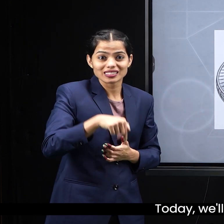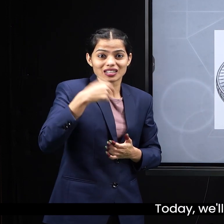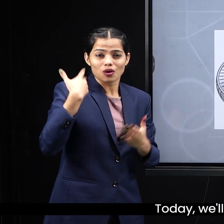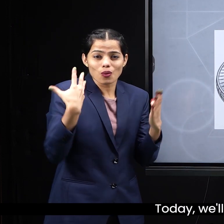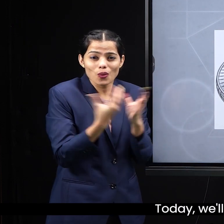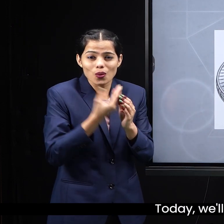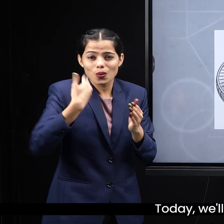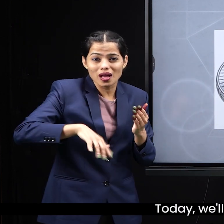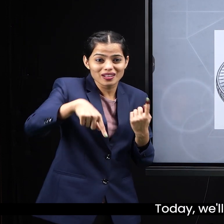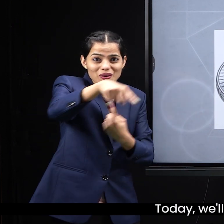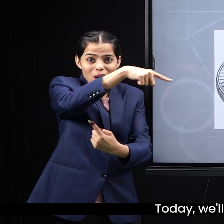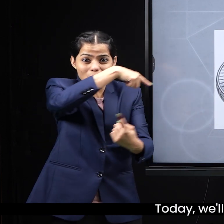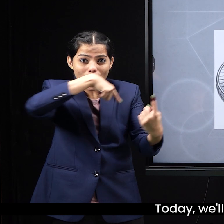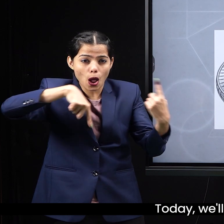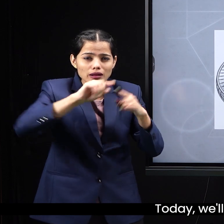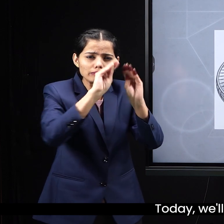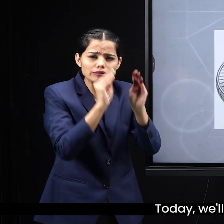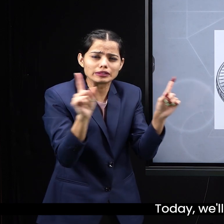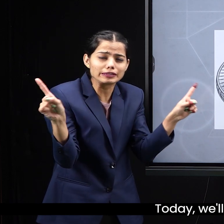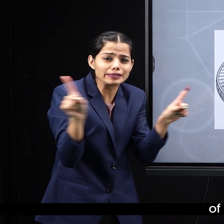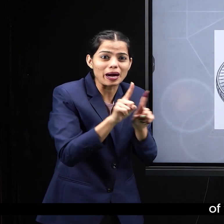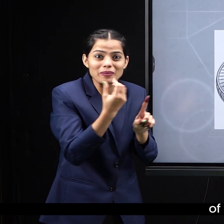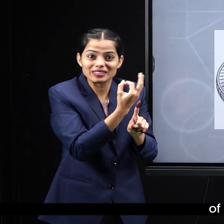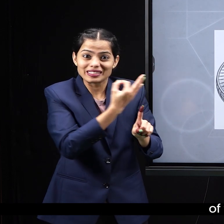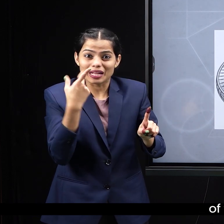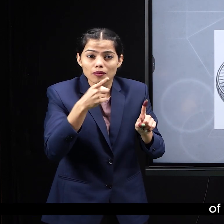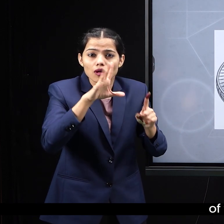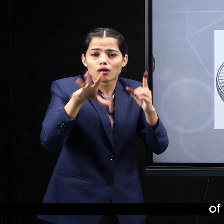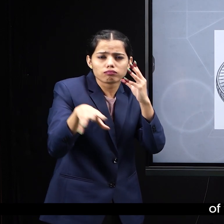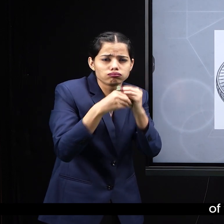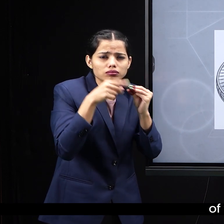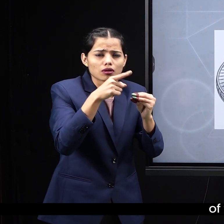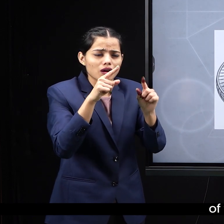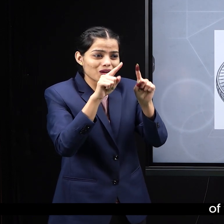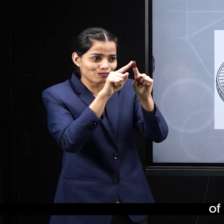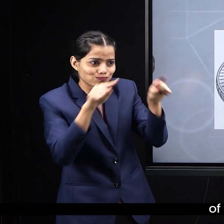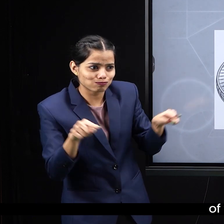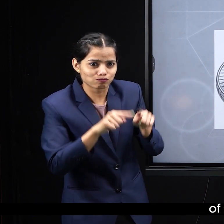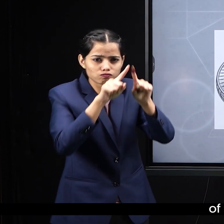Today, we will unlock the special properties of these quadrilaterals.